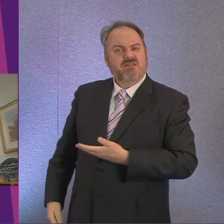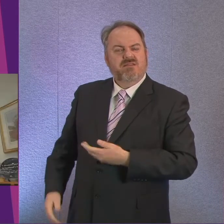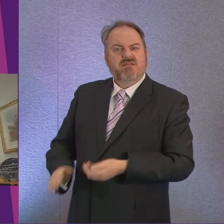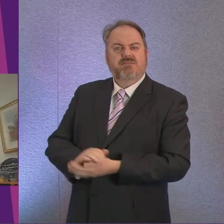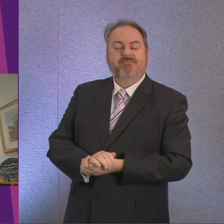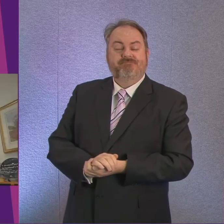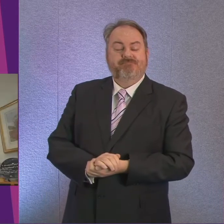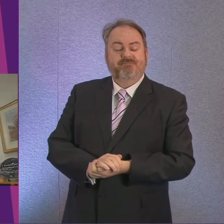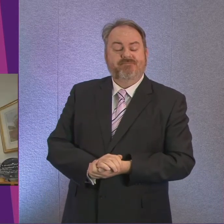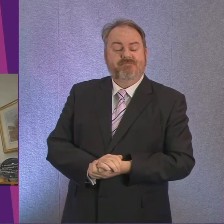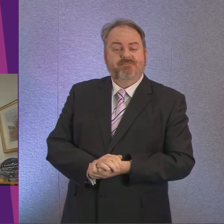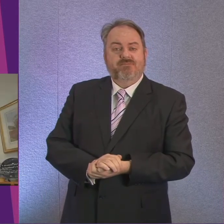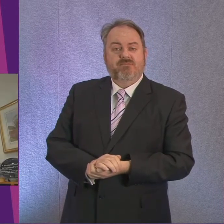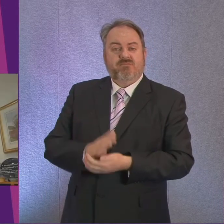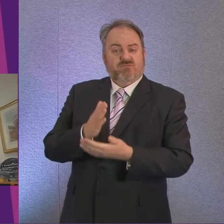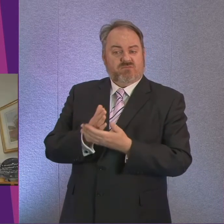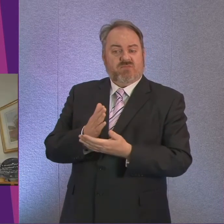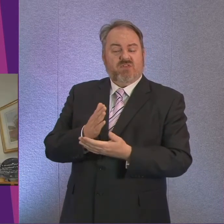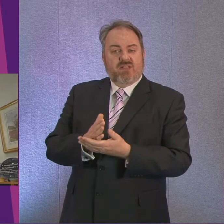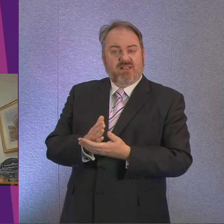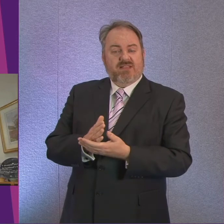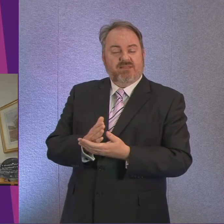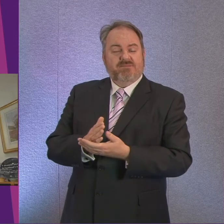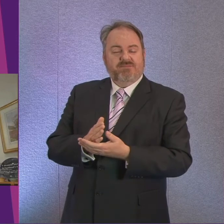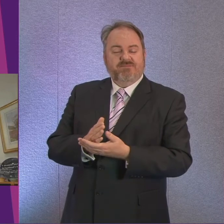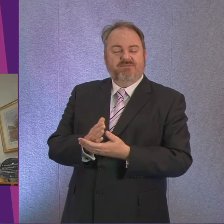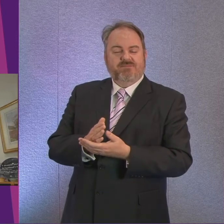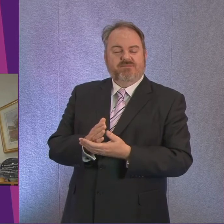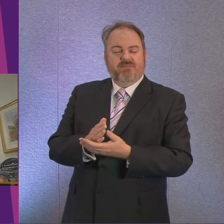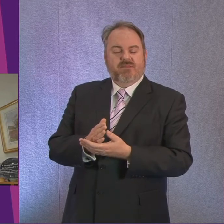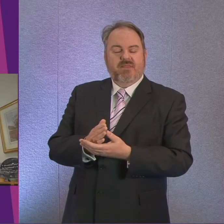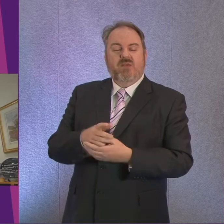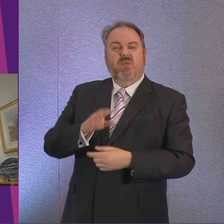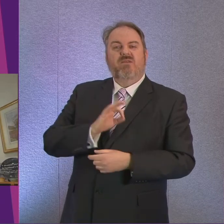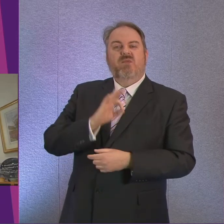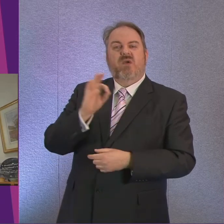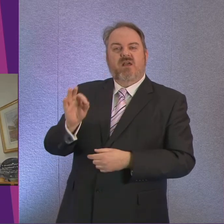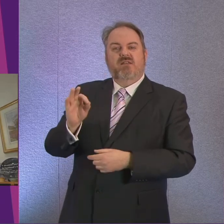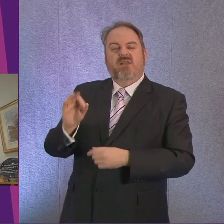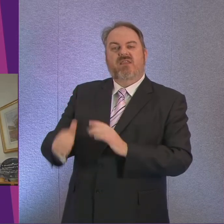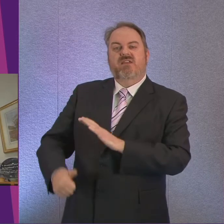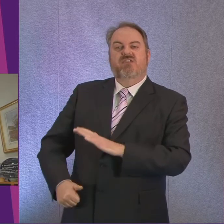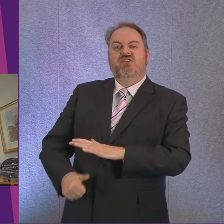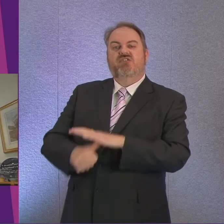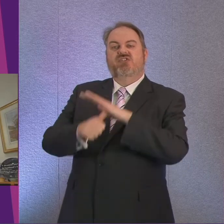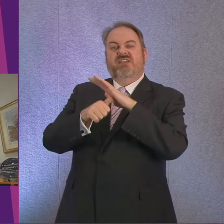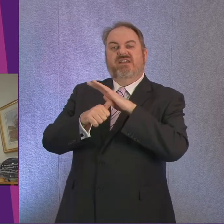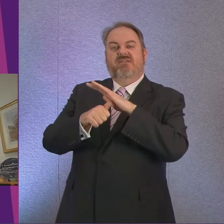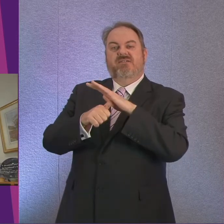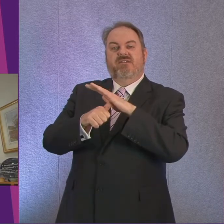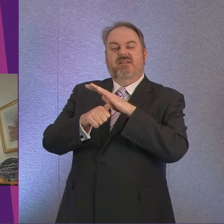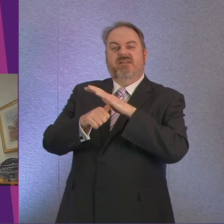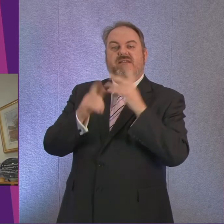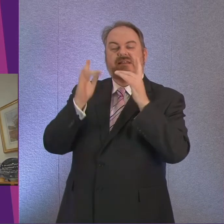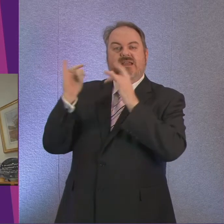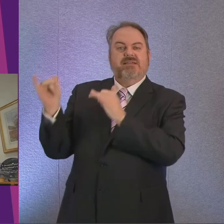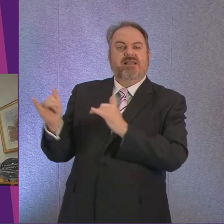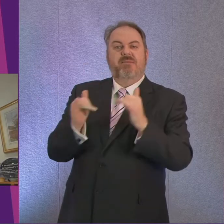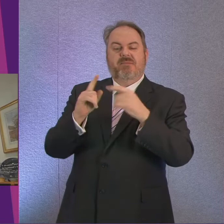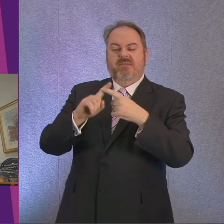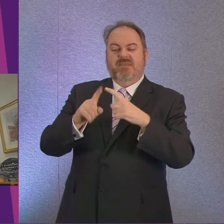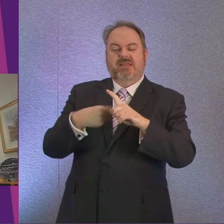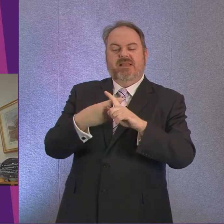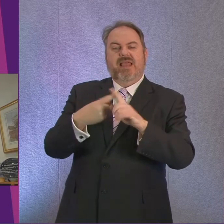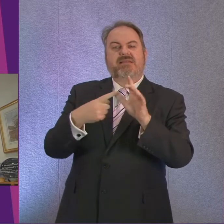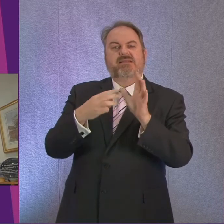Presiding Officer, to ask the Chief Examiner to respond directly to the point that Beatrice Wishart has raised.